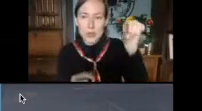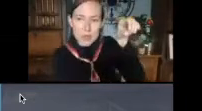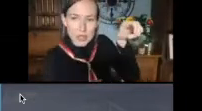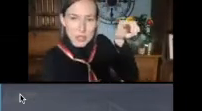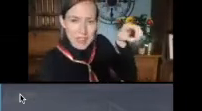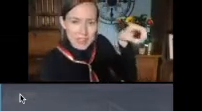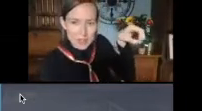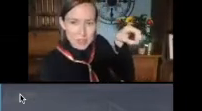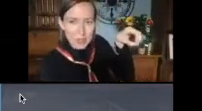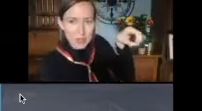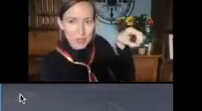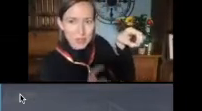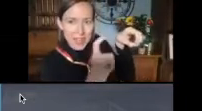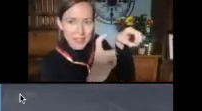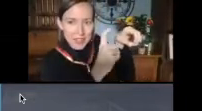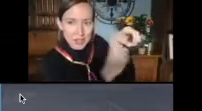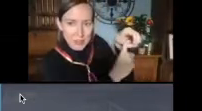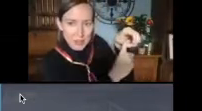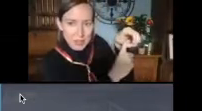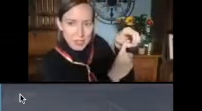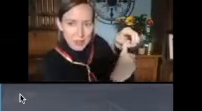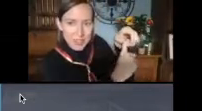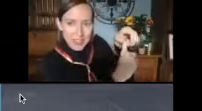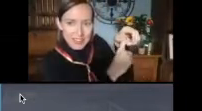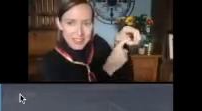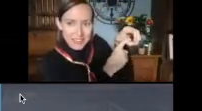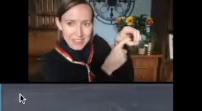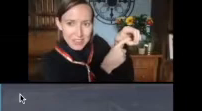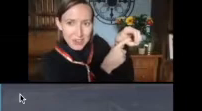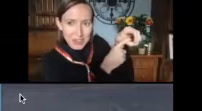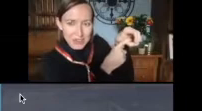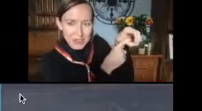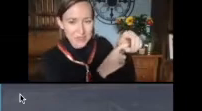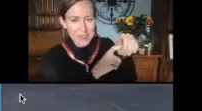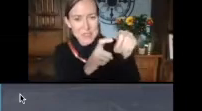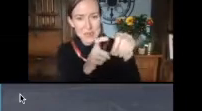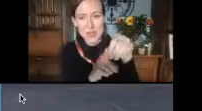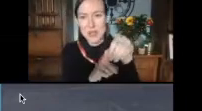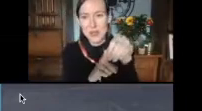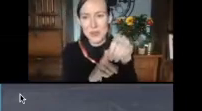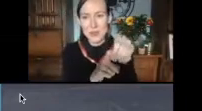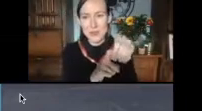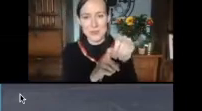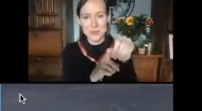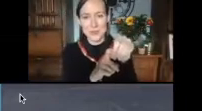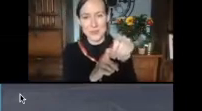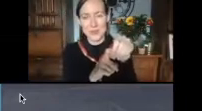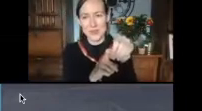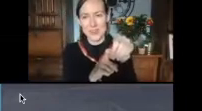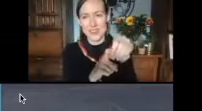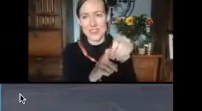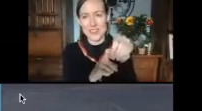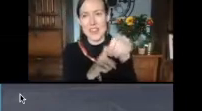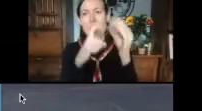Q, you're going to make a little circle, and then you're going to put the Q line, like the hook. So Q,